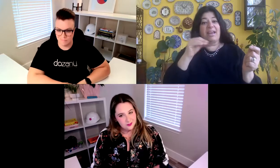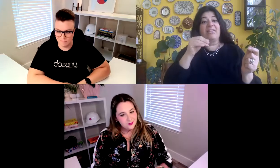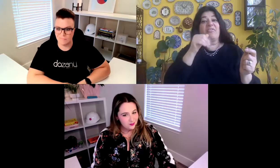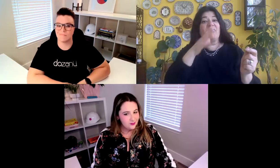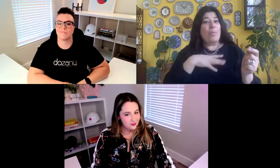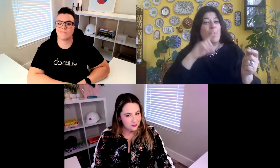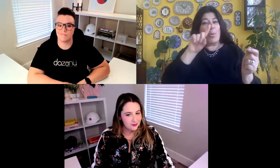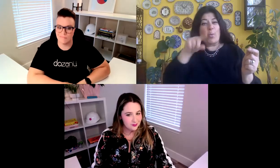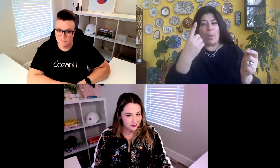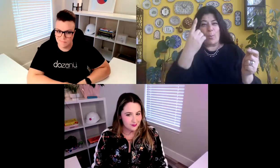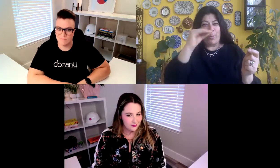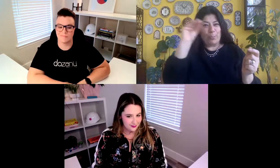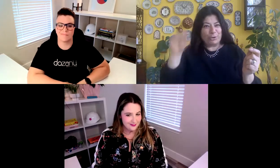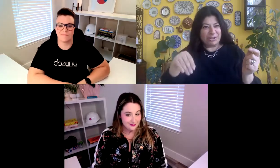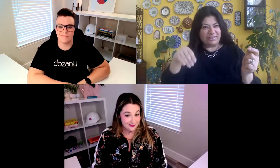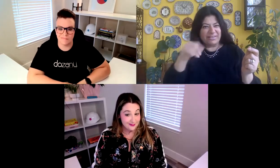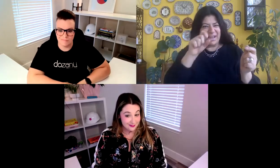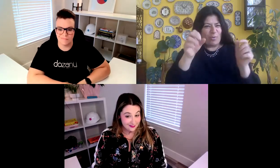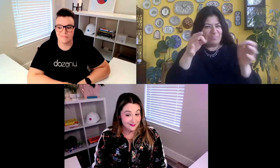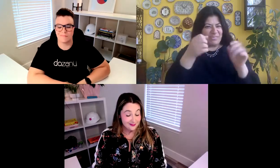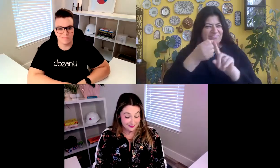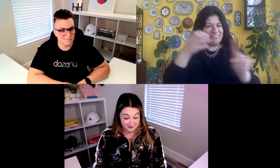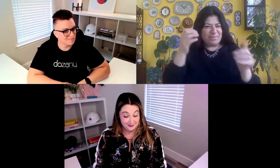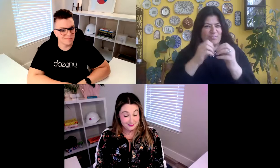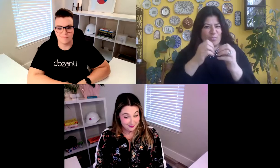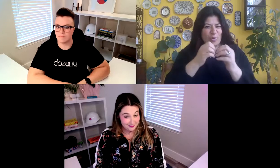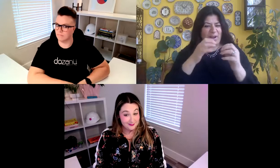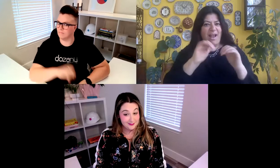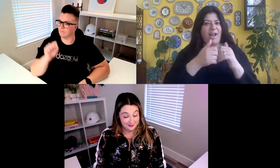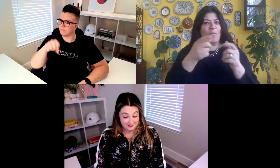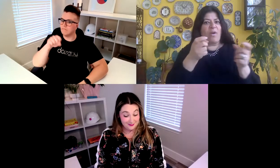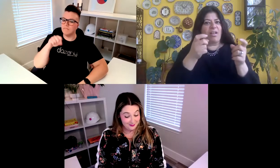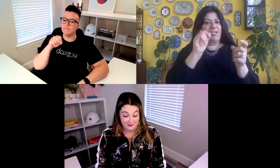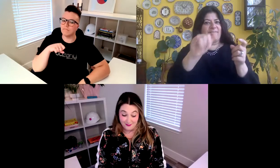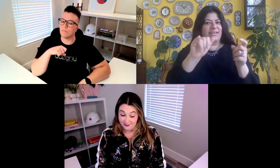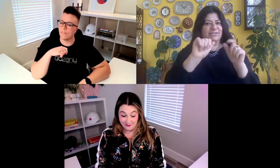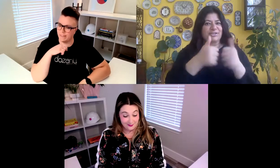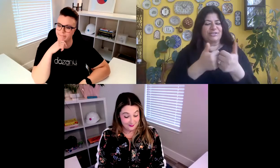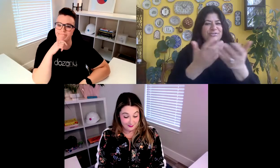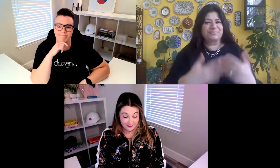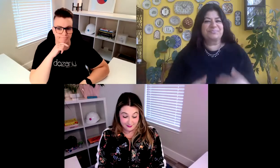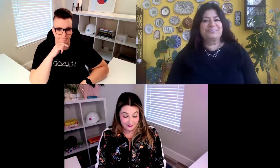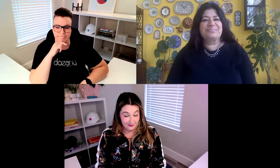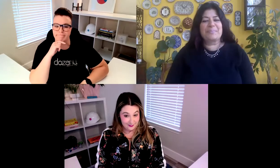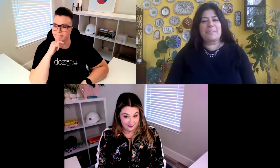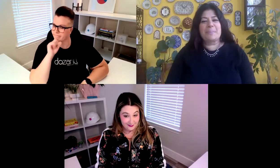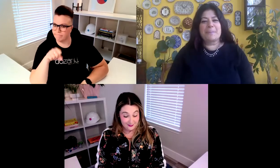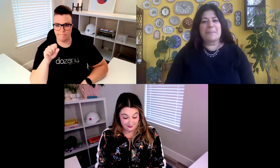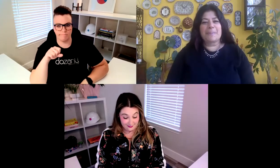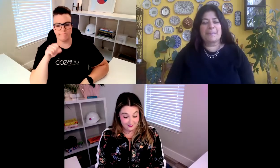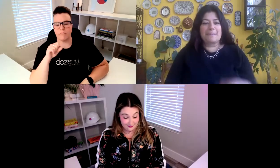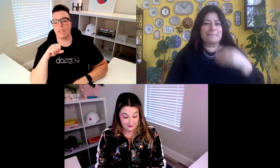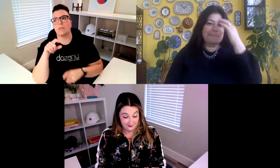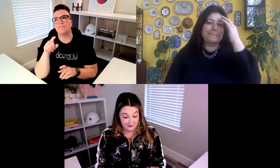today is really dominated by the male industry. You know, there aren't a lot of women in the marketing field. So how do you